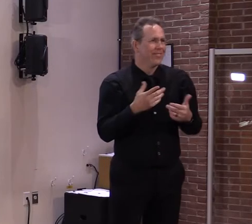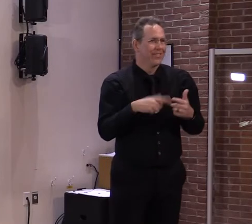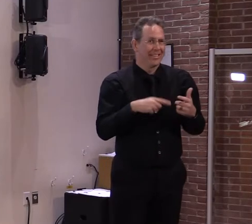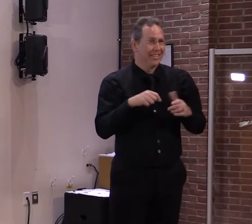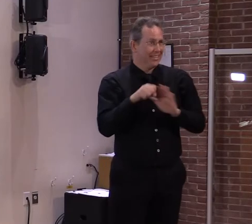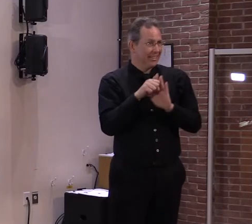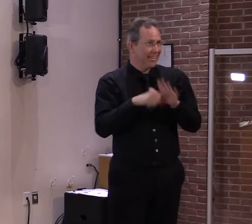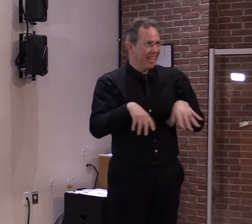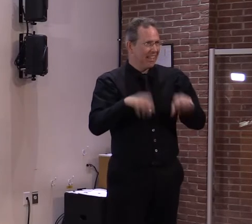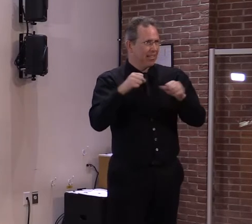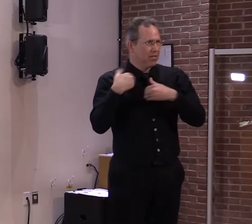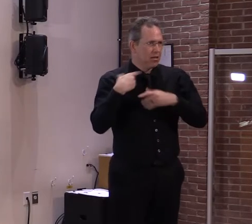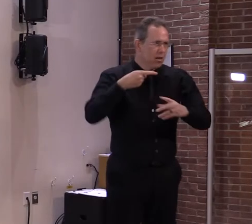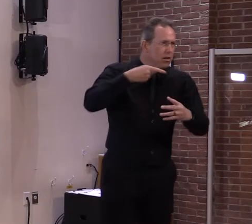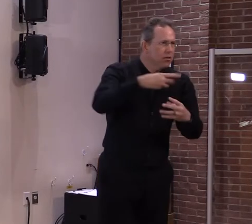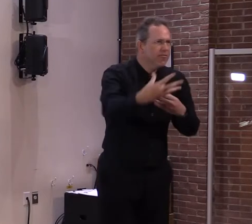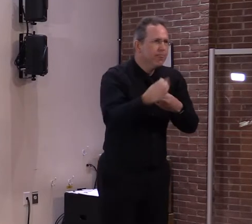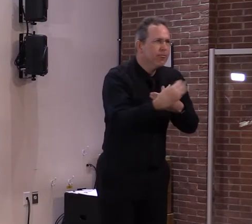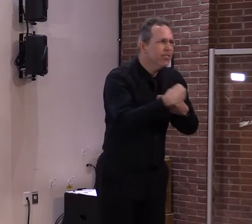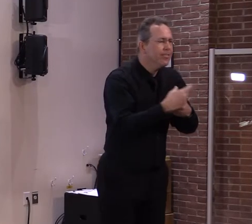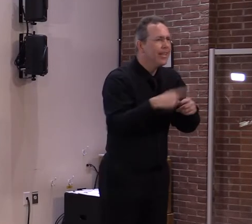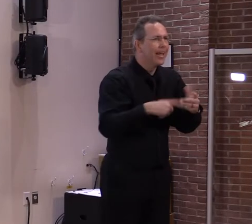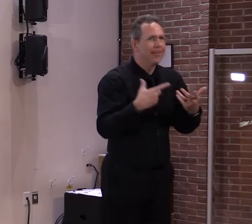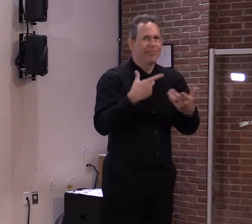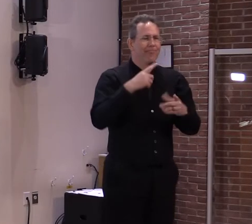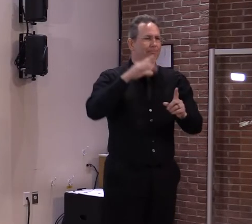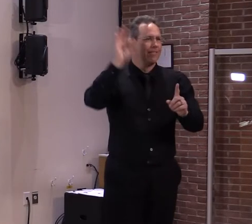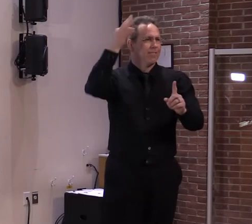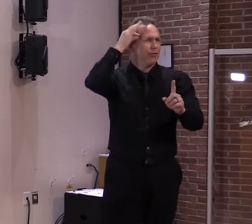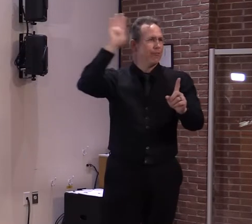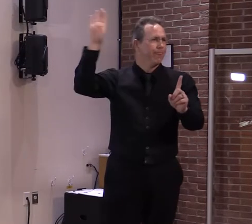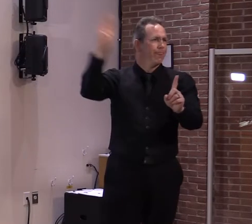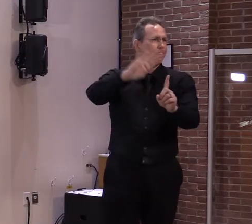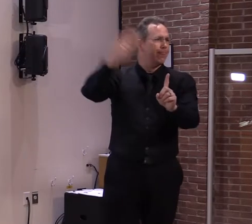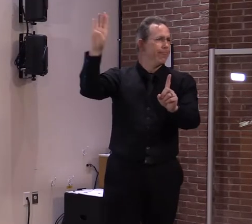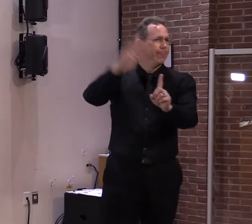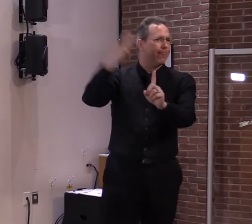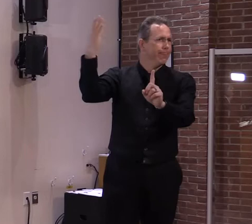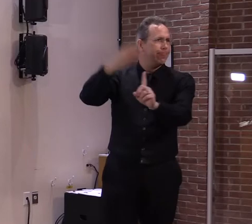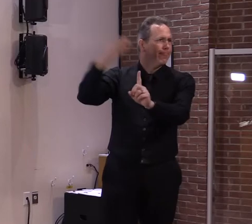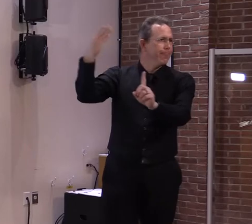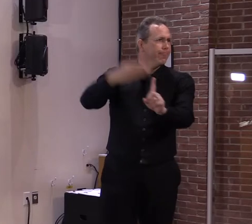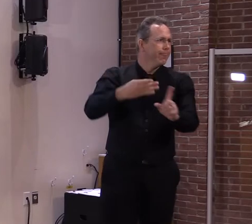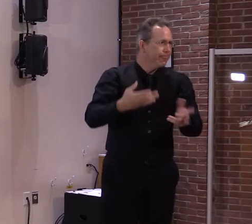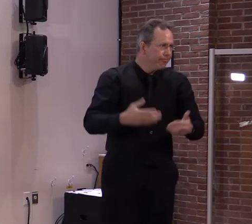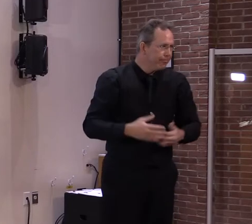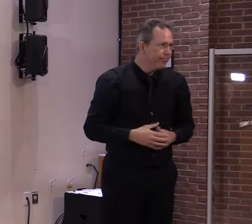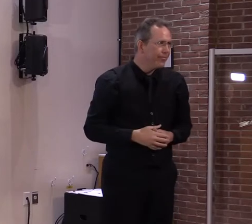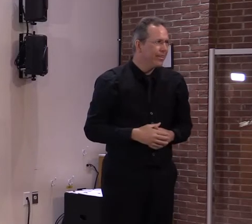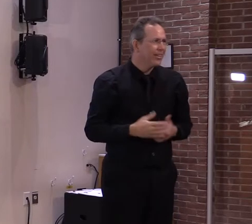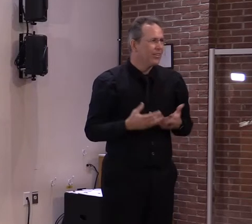time, we're trying to do as much as we can to coordinate and getting better at coordinating this.